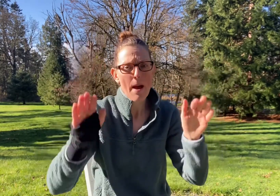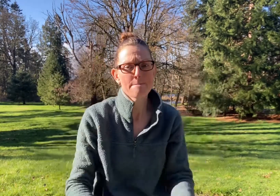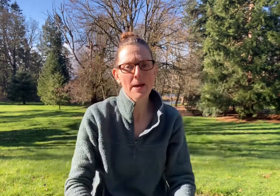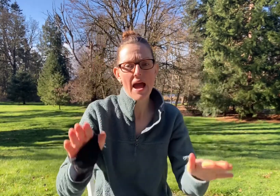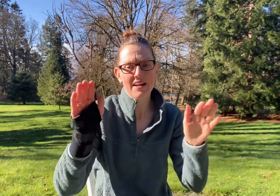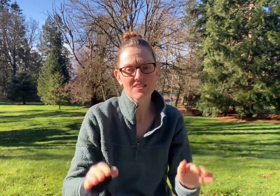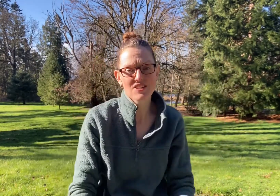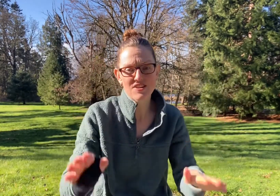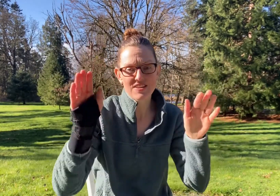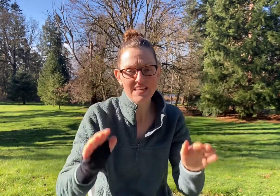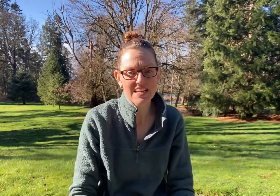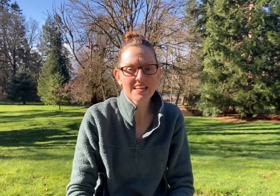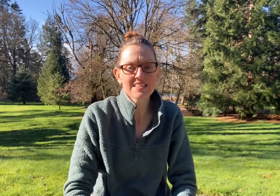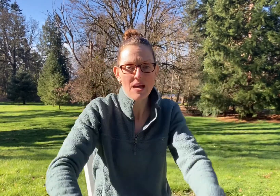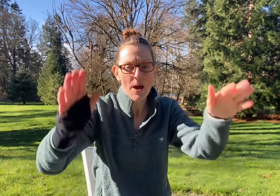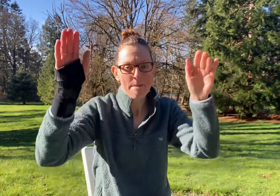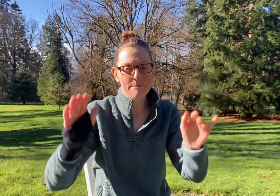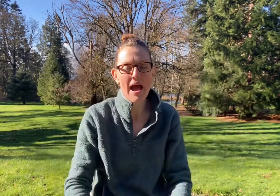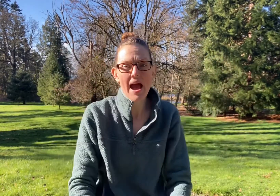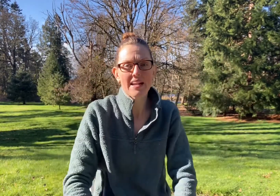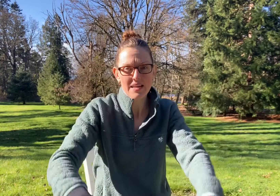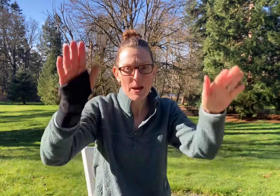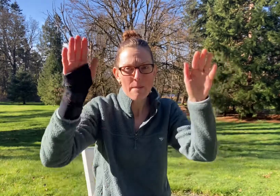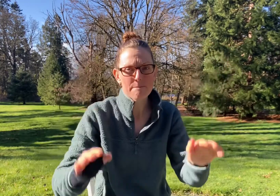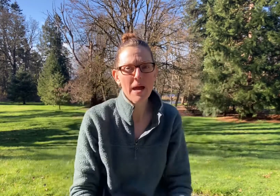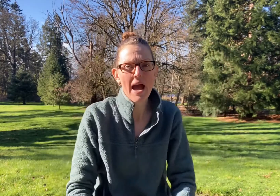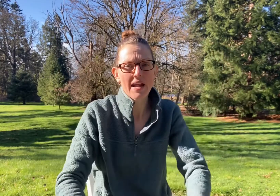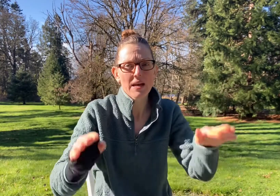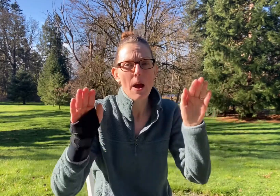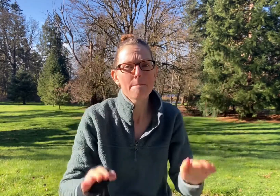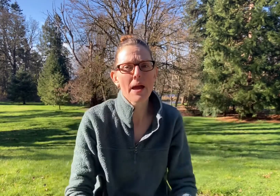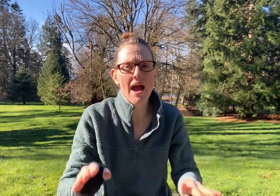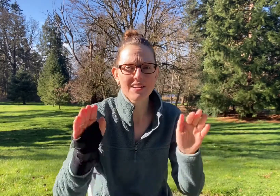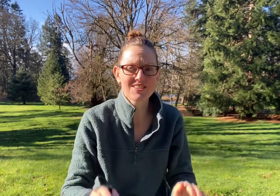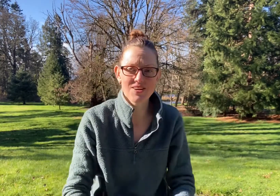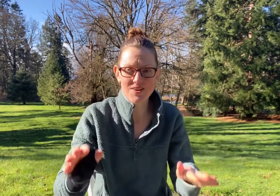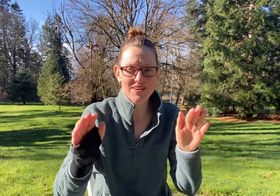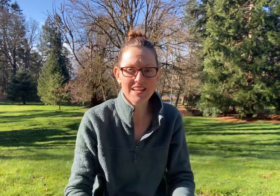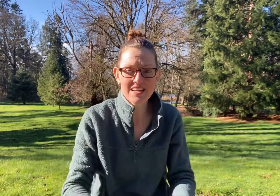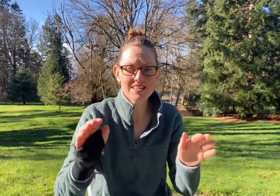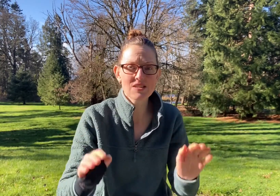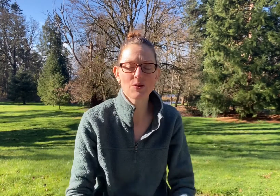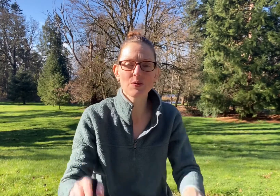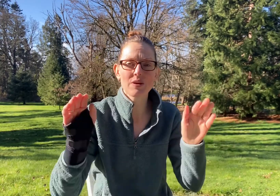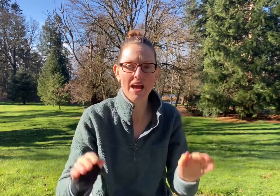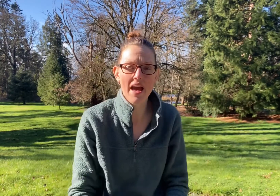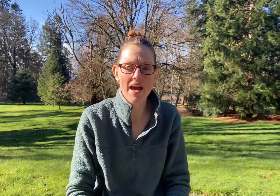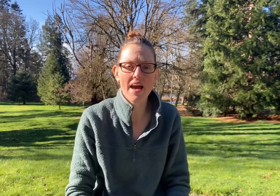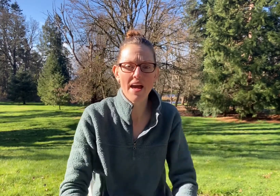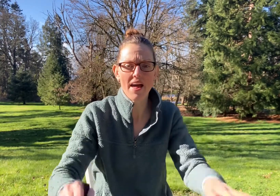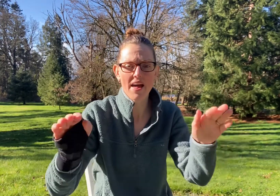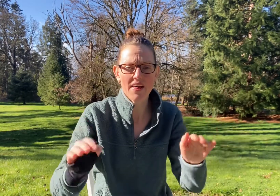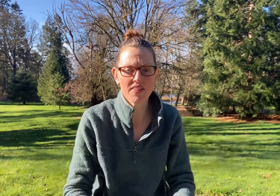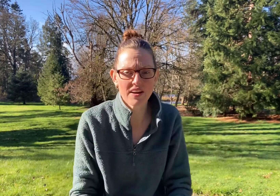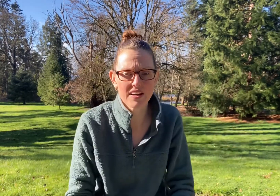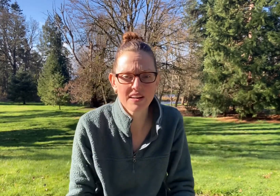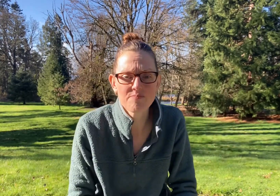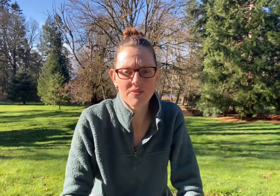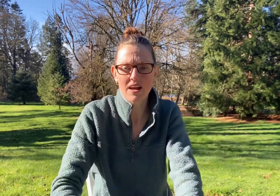pat your knees. Pat, pat, pat your knees together.